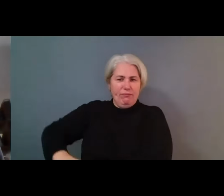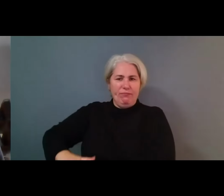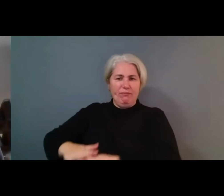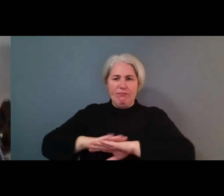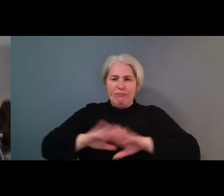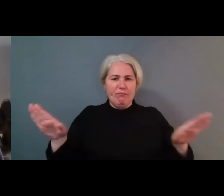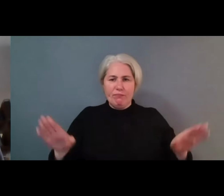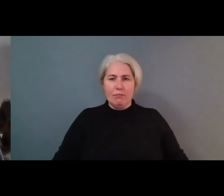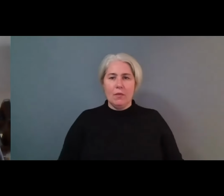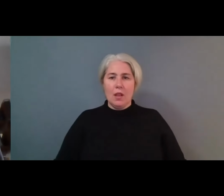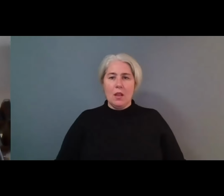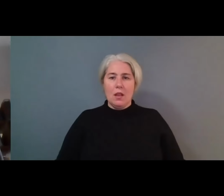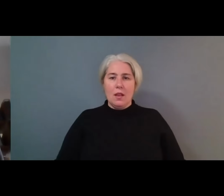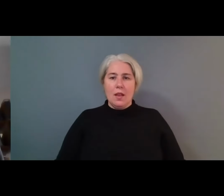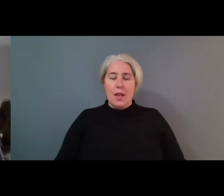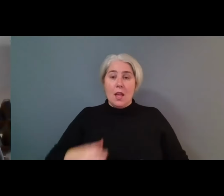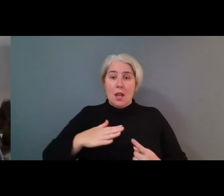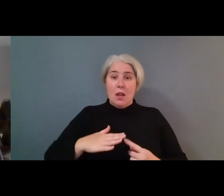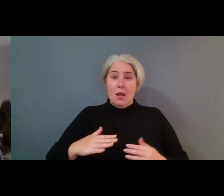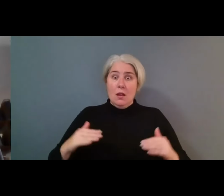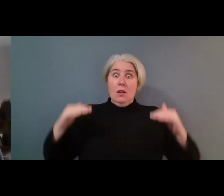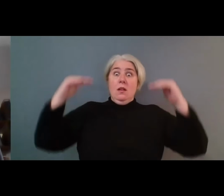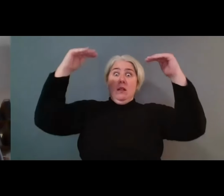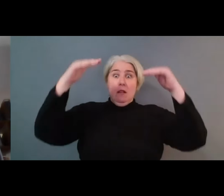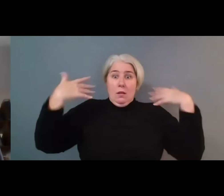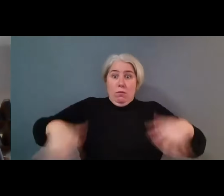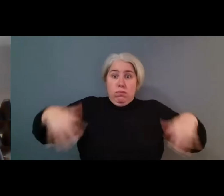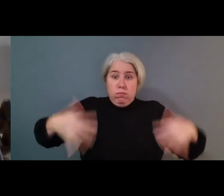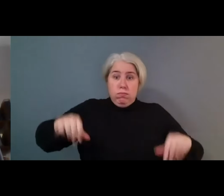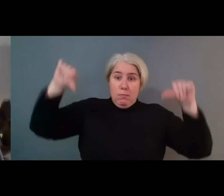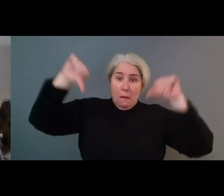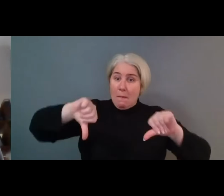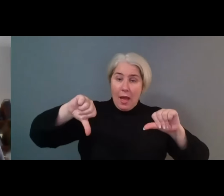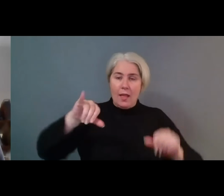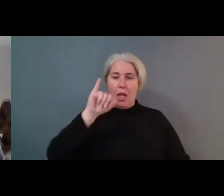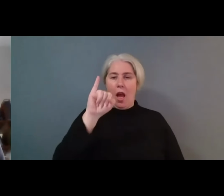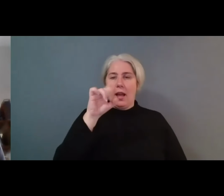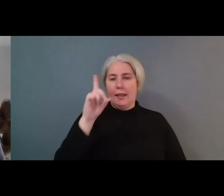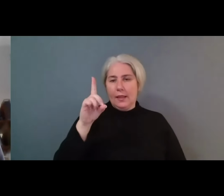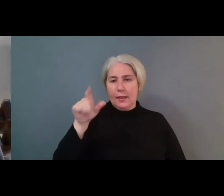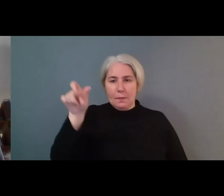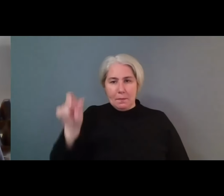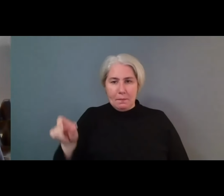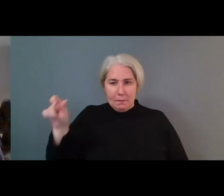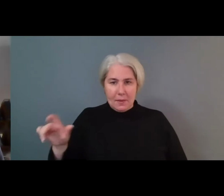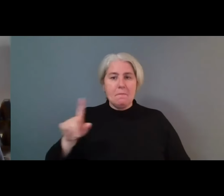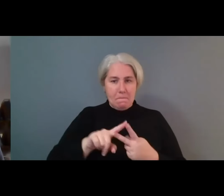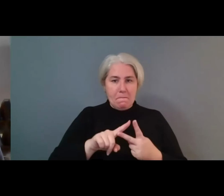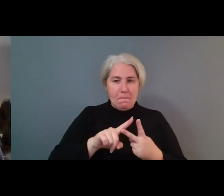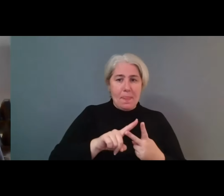people with intellectual disabilities are left behind. And in Hungary, it was